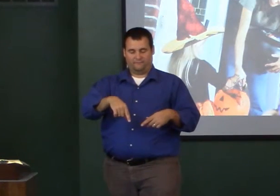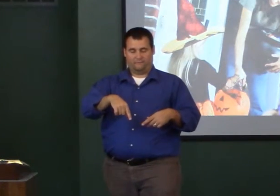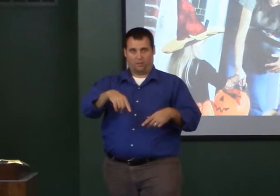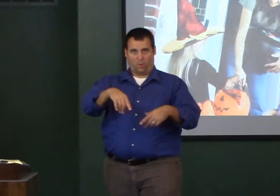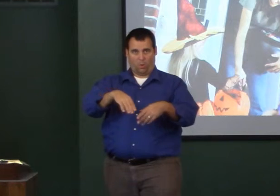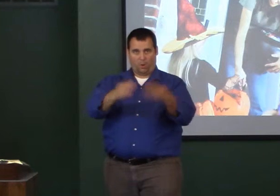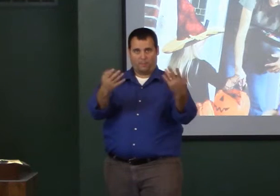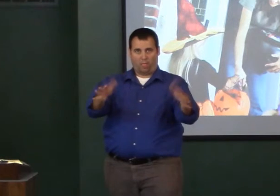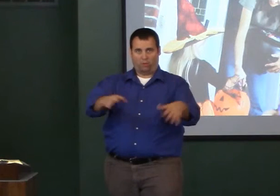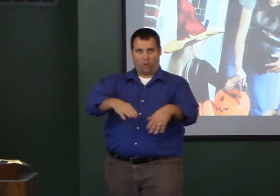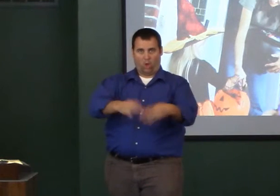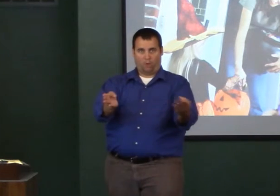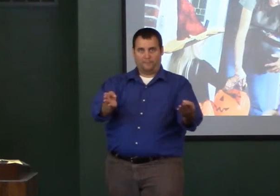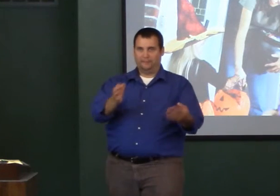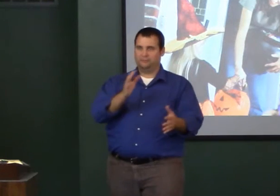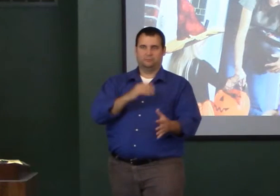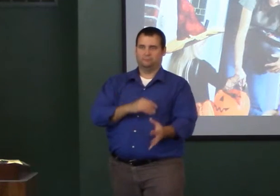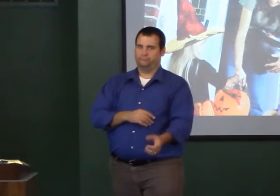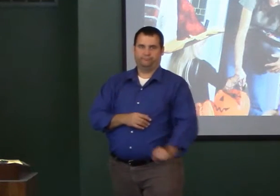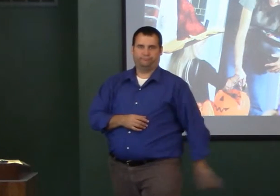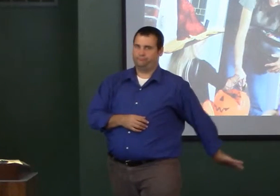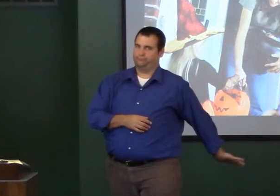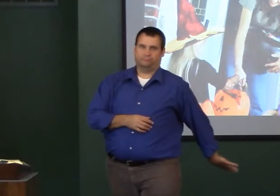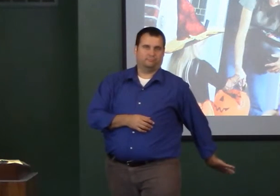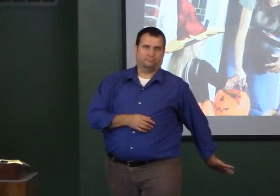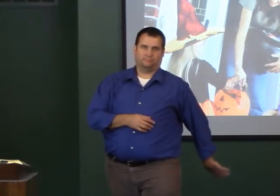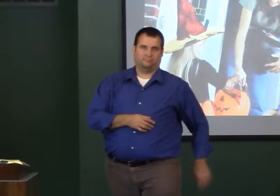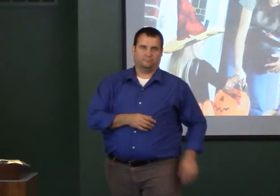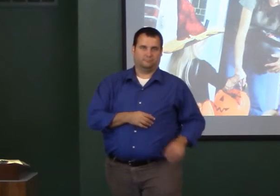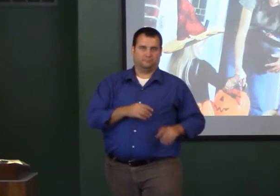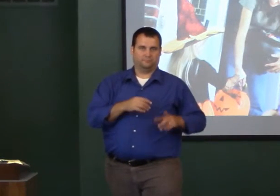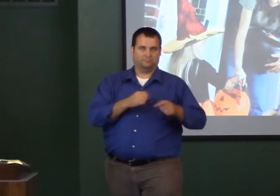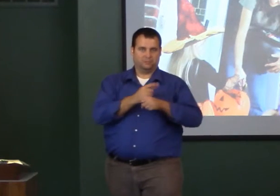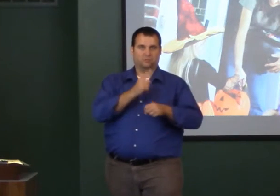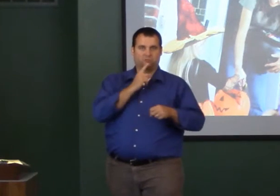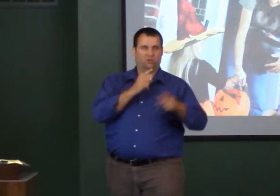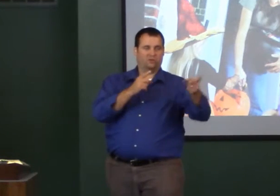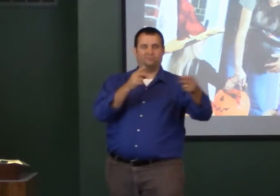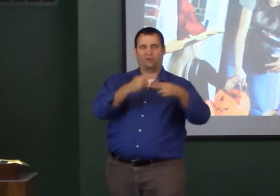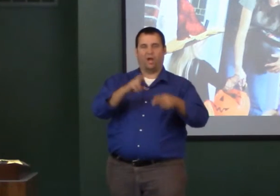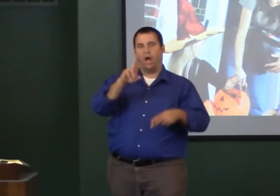So if you open, you know, if they are already open, you just throw it out.